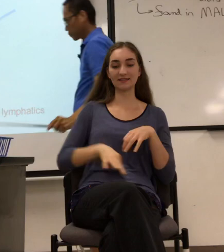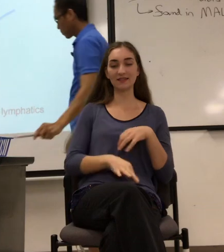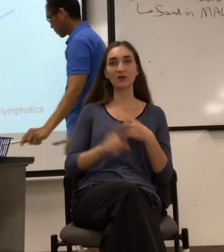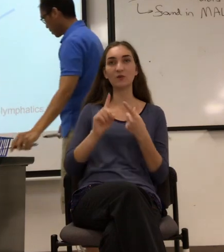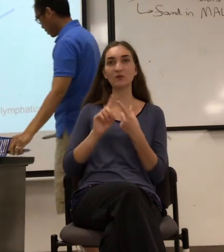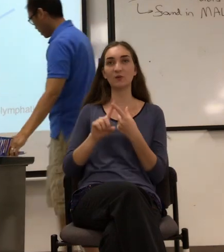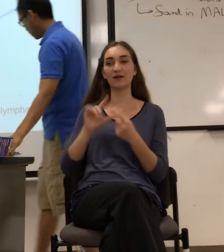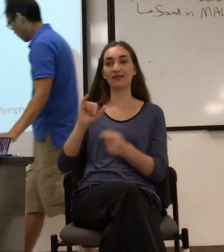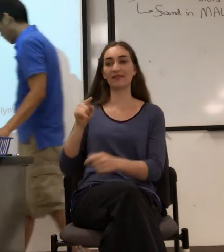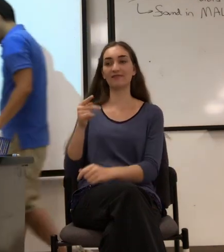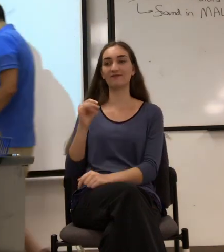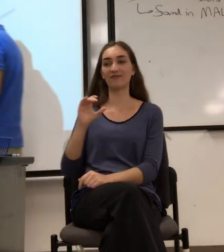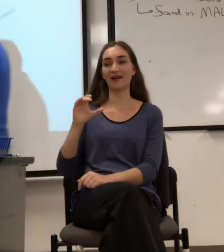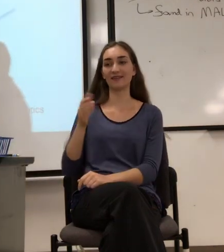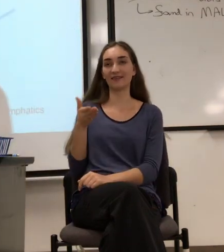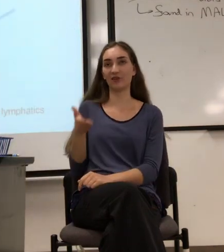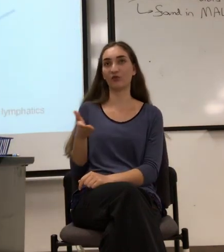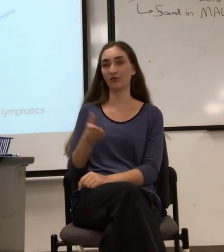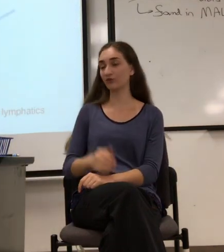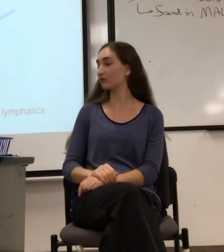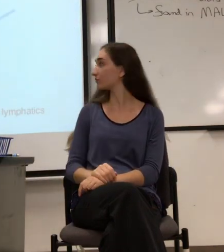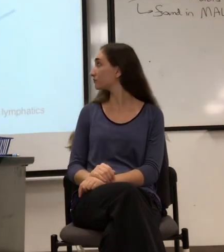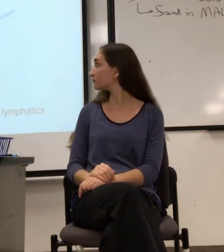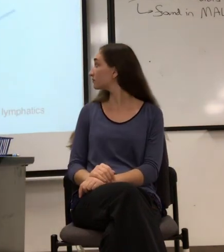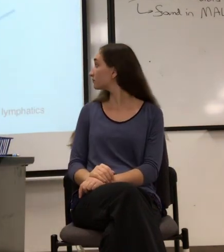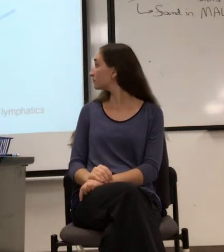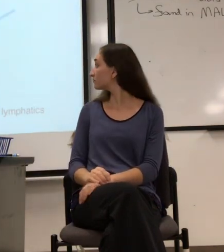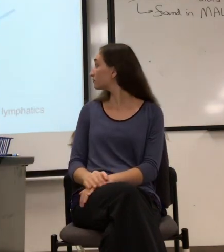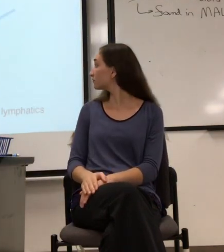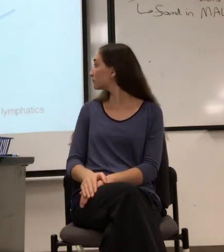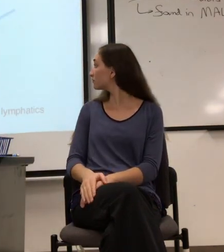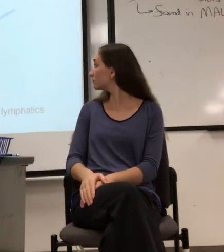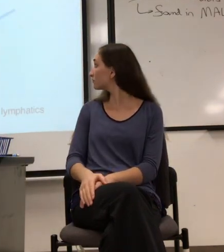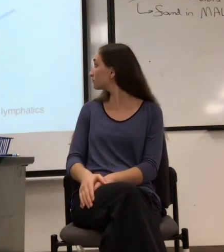Okay. Determine lymphatics.